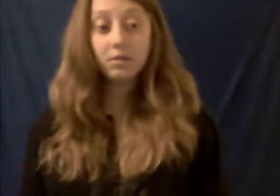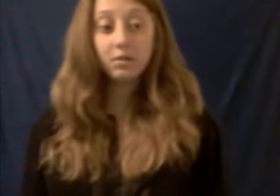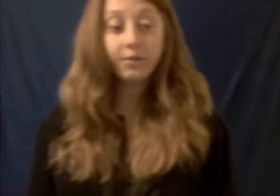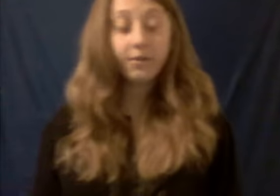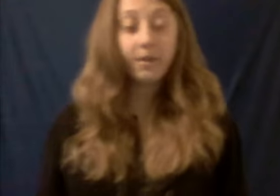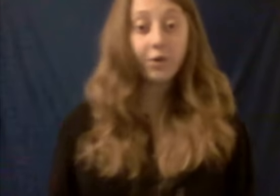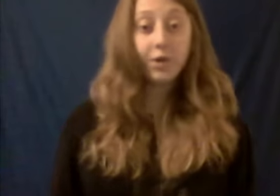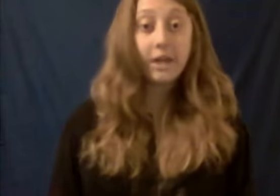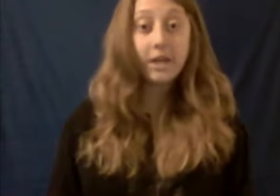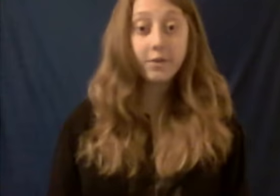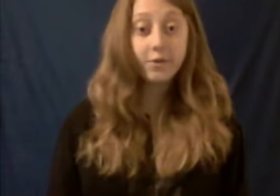So that's creating an issue.